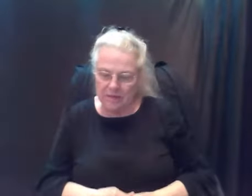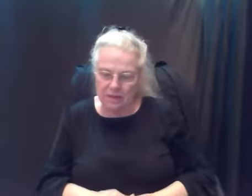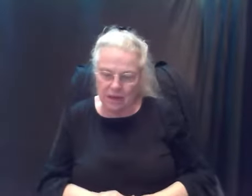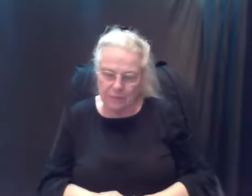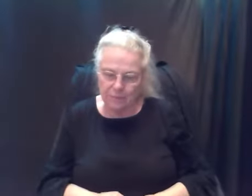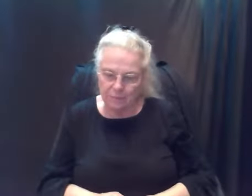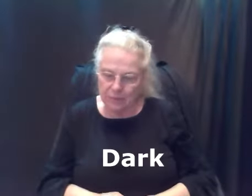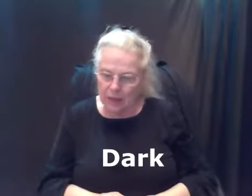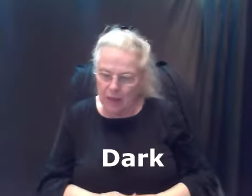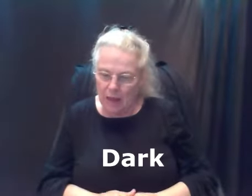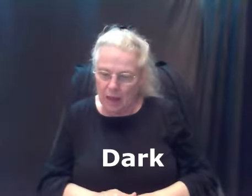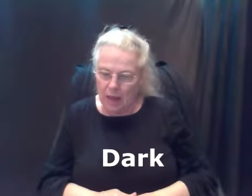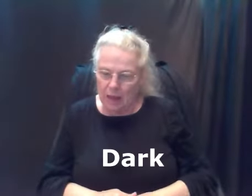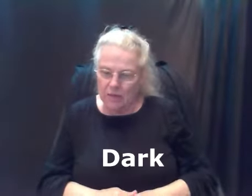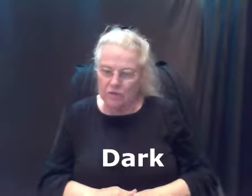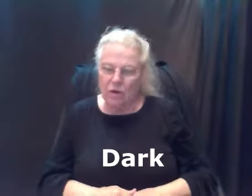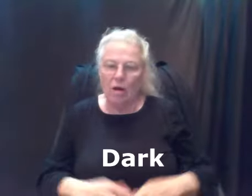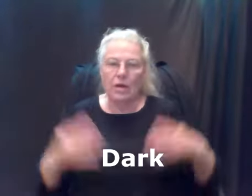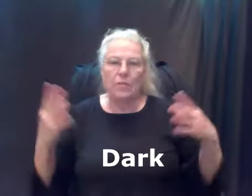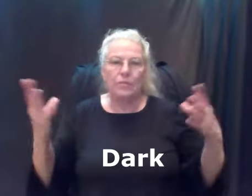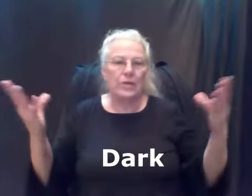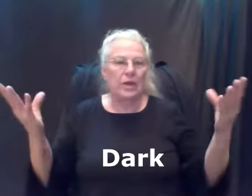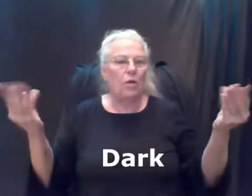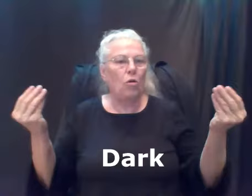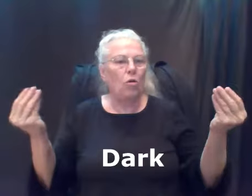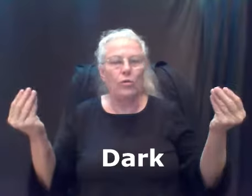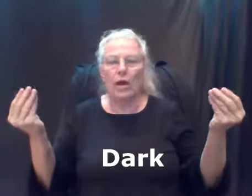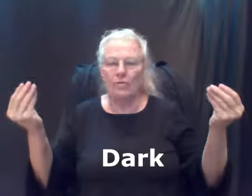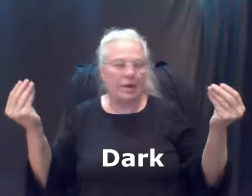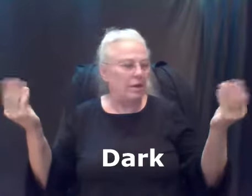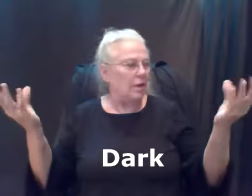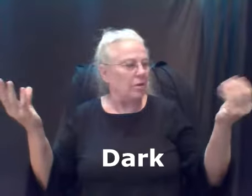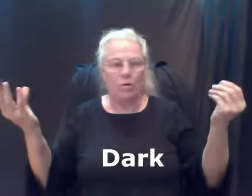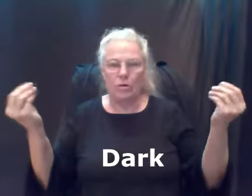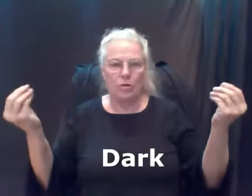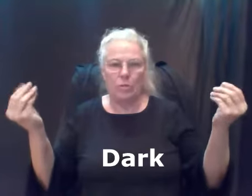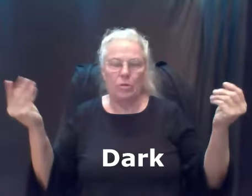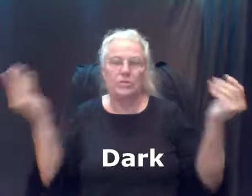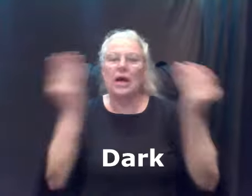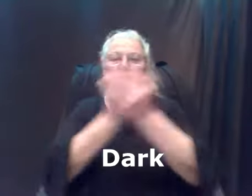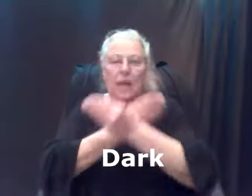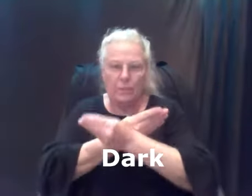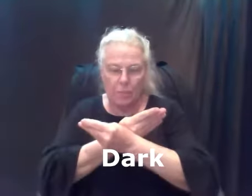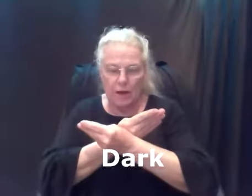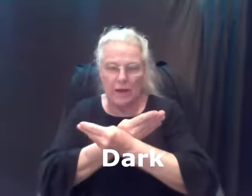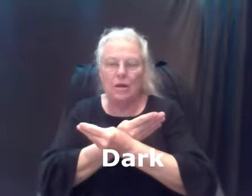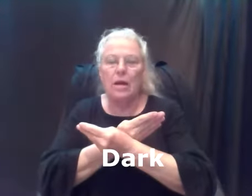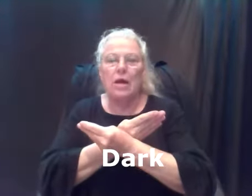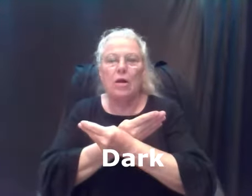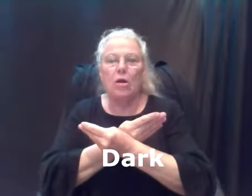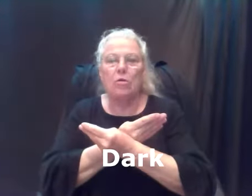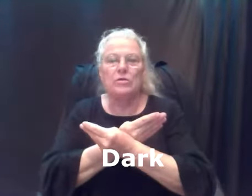sign. Dark, get a hold of like a curtain on both sides and bring it closed. It's like